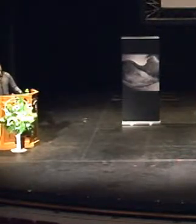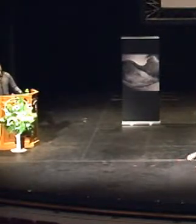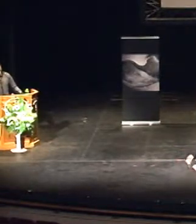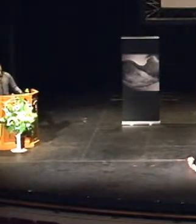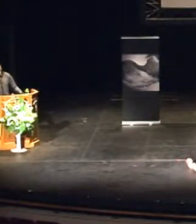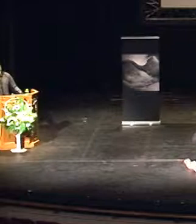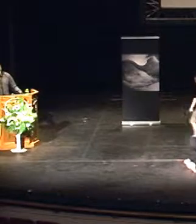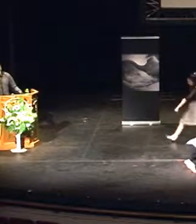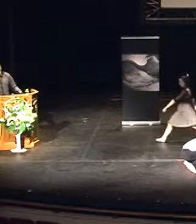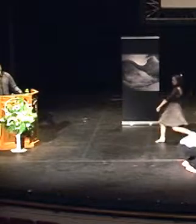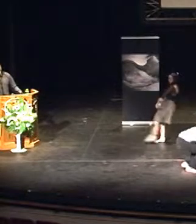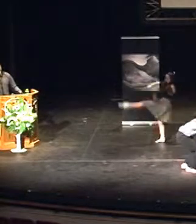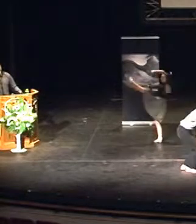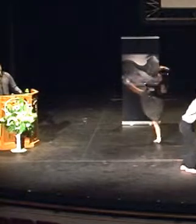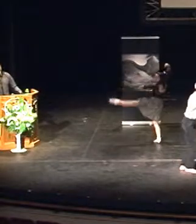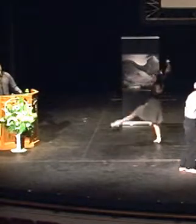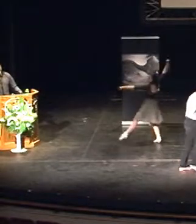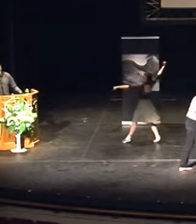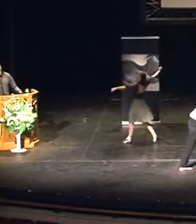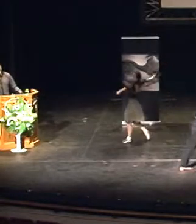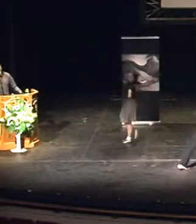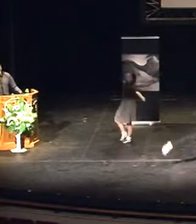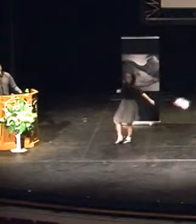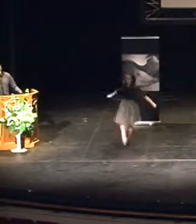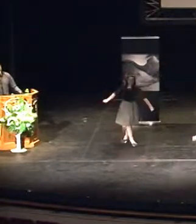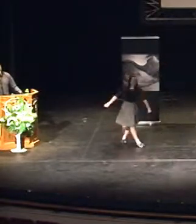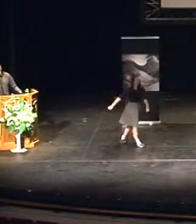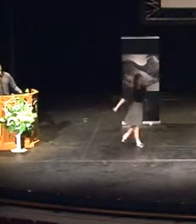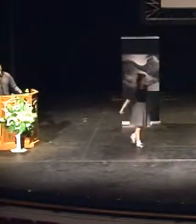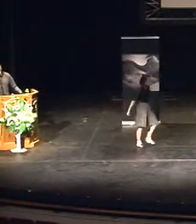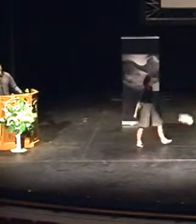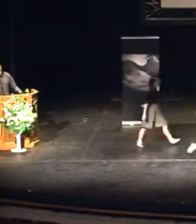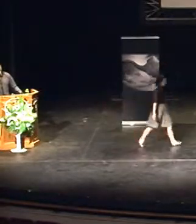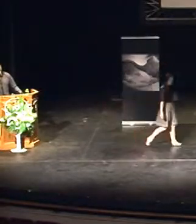it. It said simply, "Dear Dr. King,